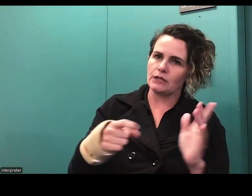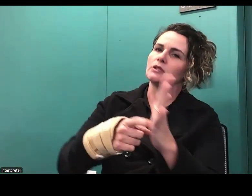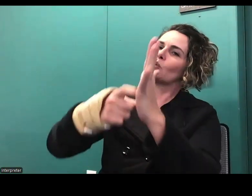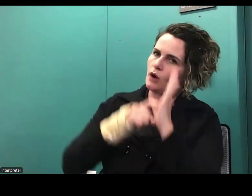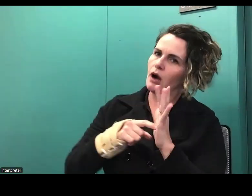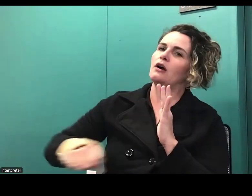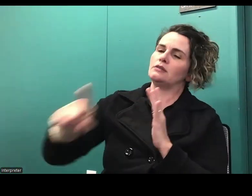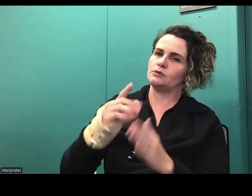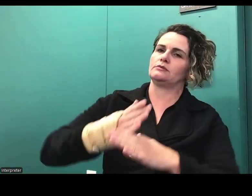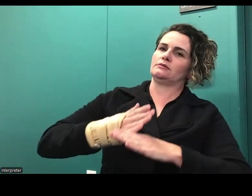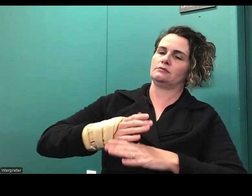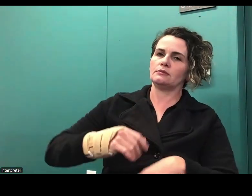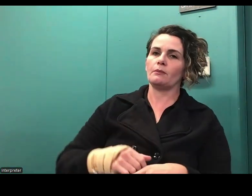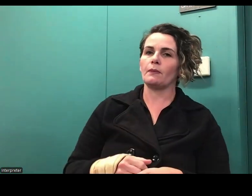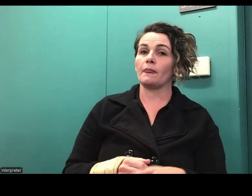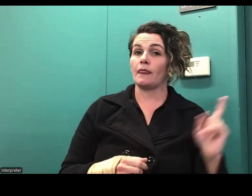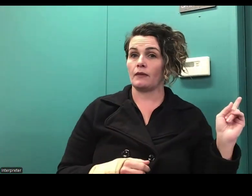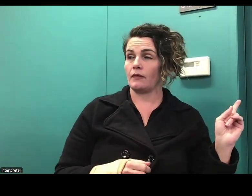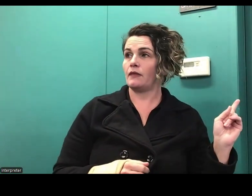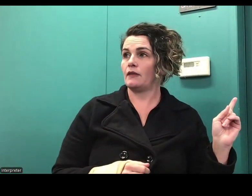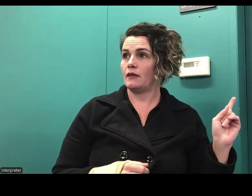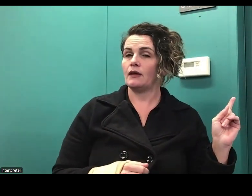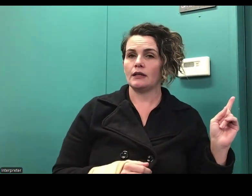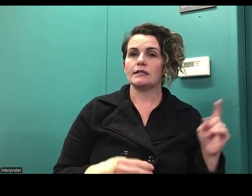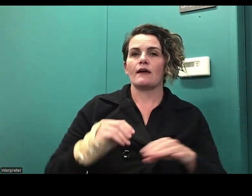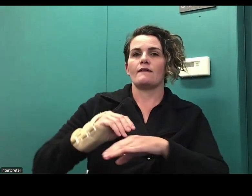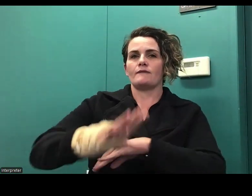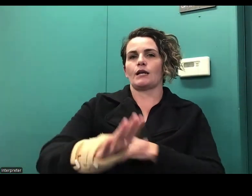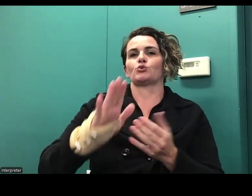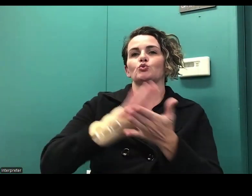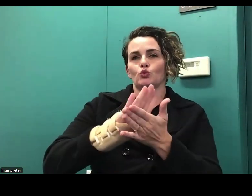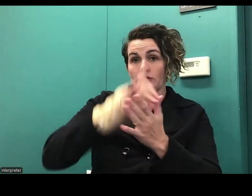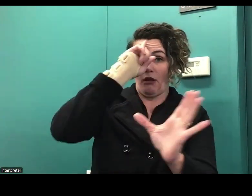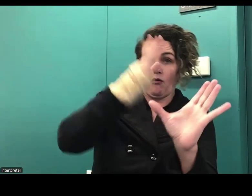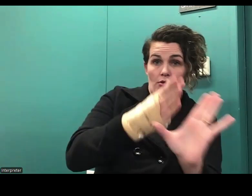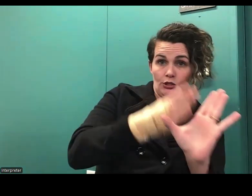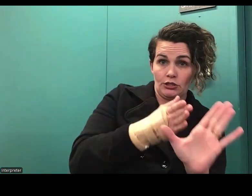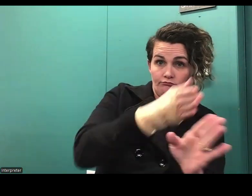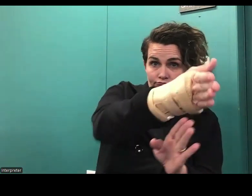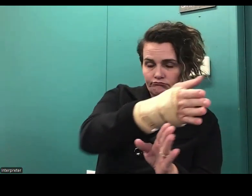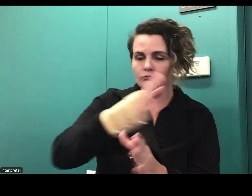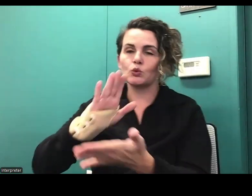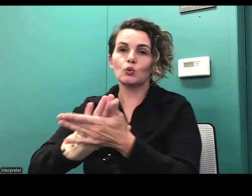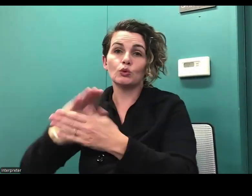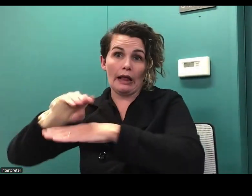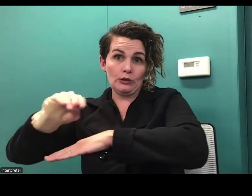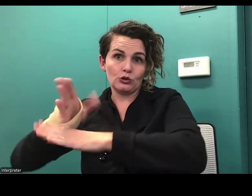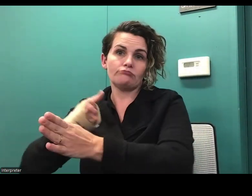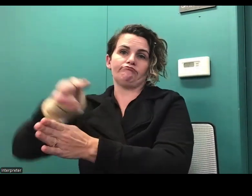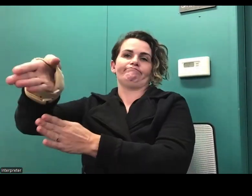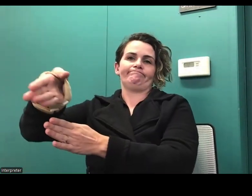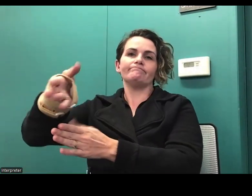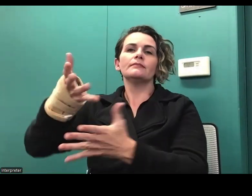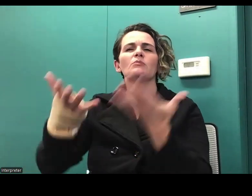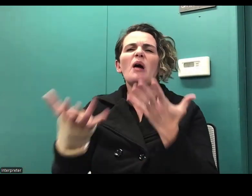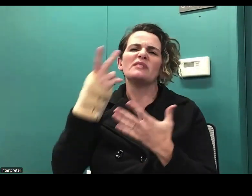This gets into a lot of our school psychologists and our school counselors, and those that have been in that field have seen this